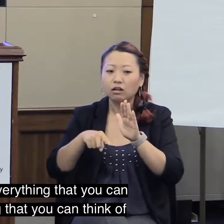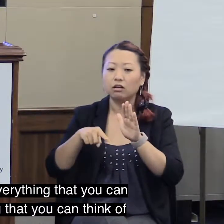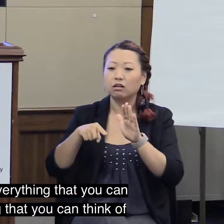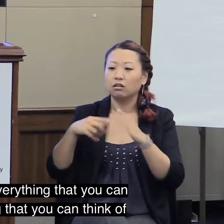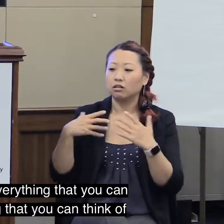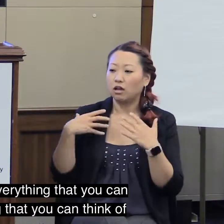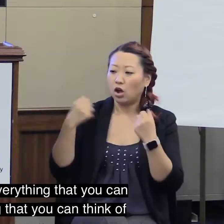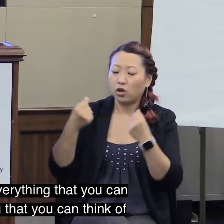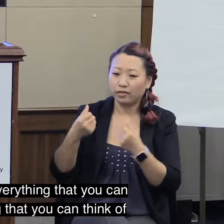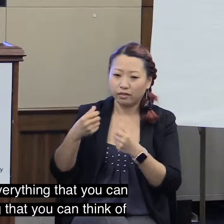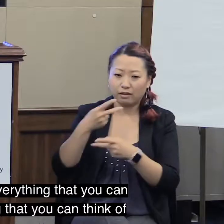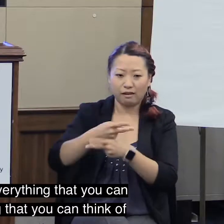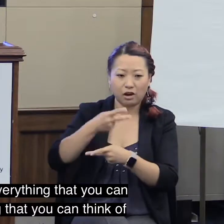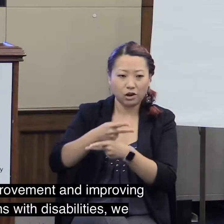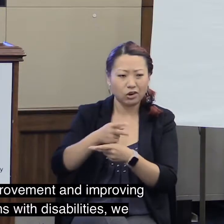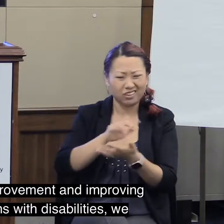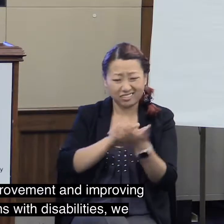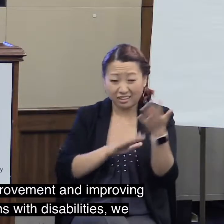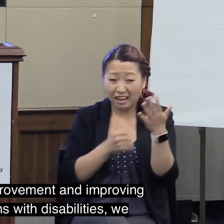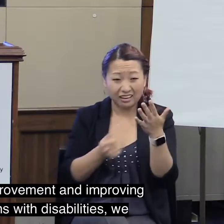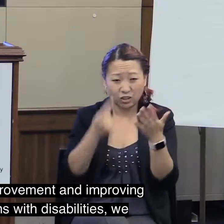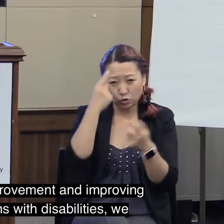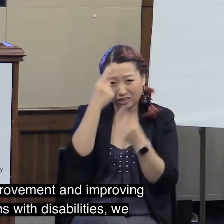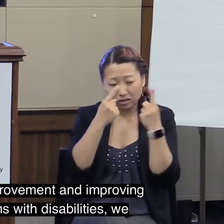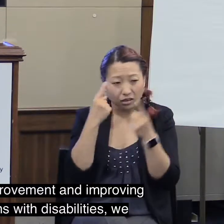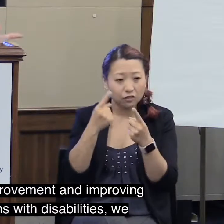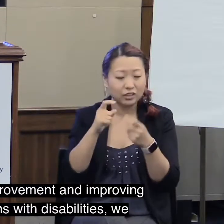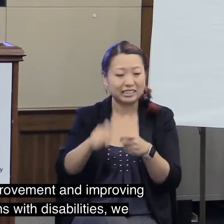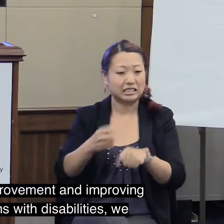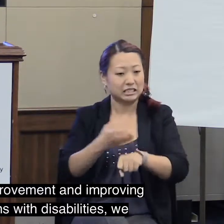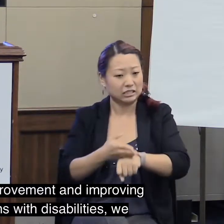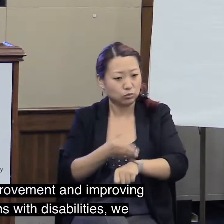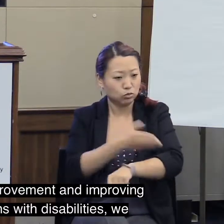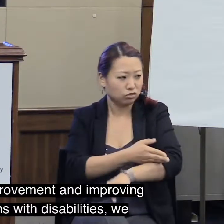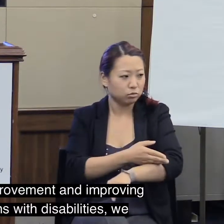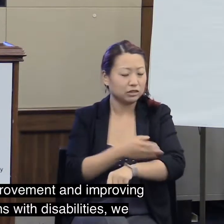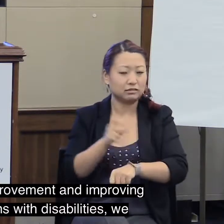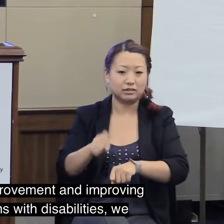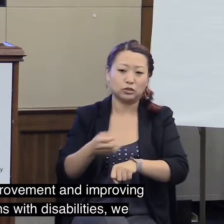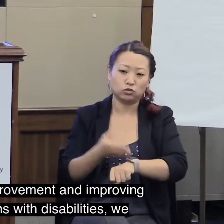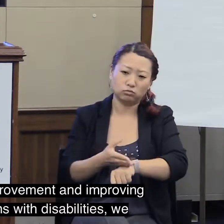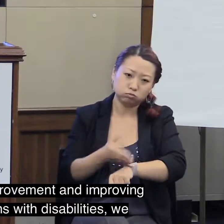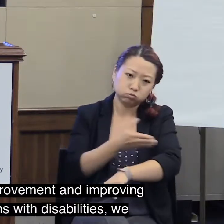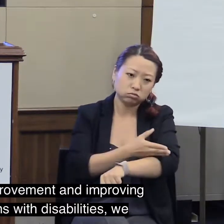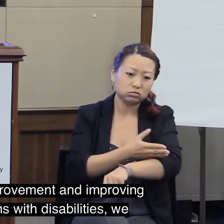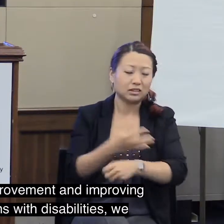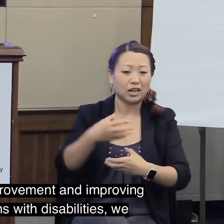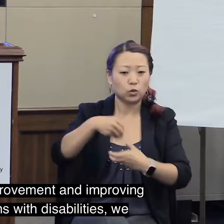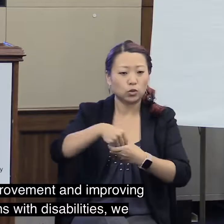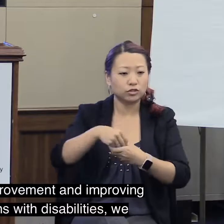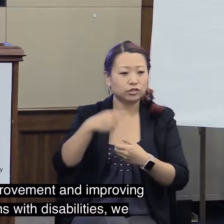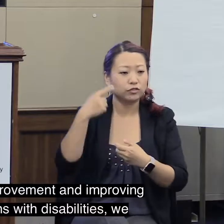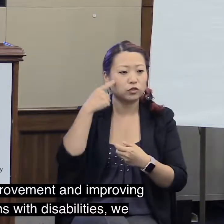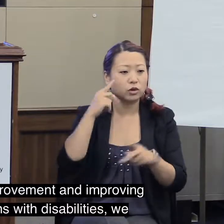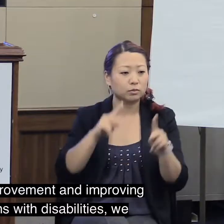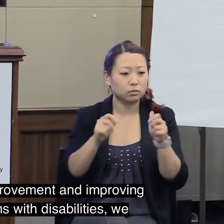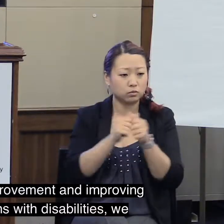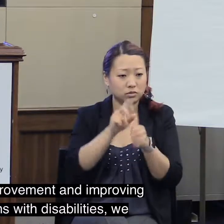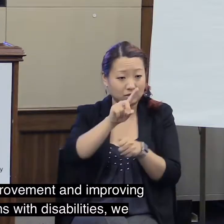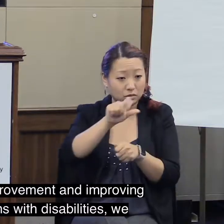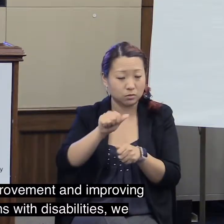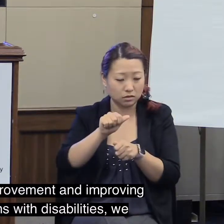of, that is in need for improvement and improving inclusion for persons with disabilities,